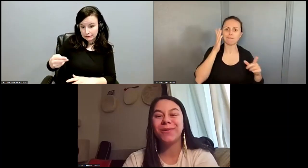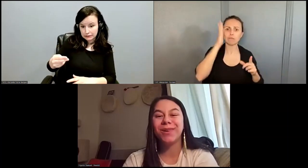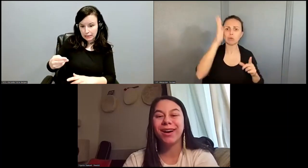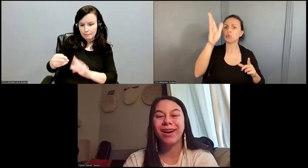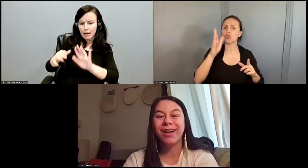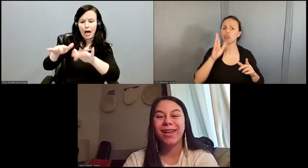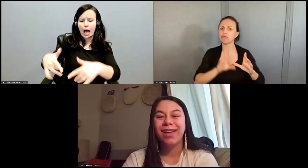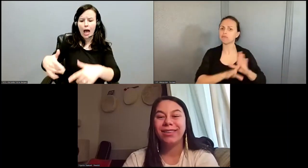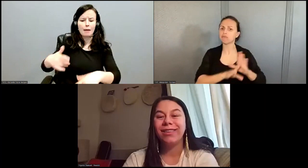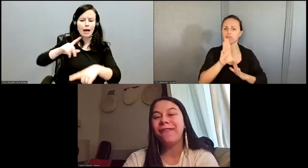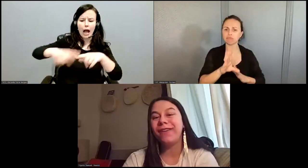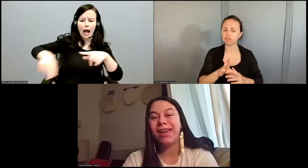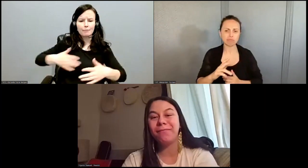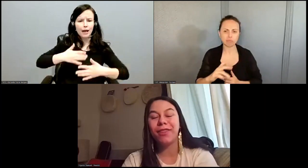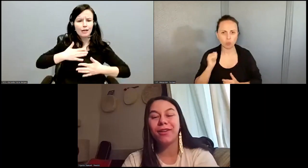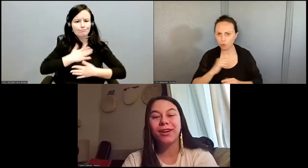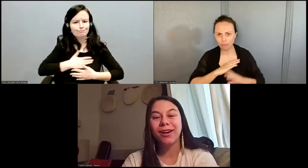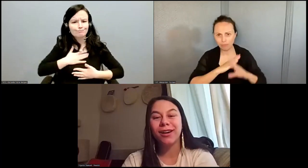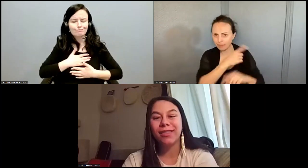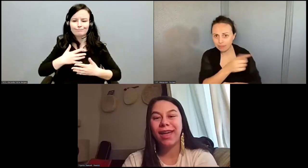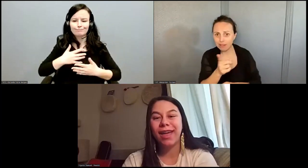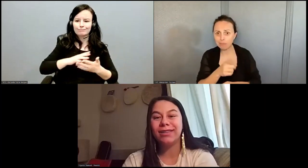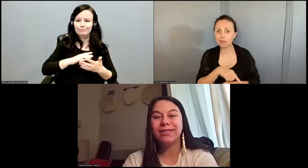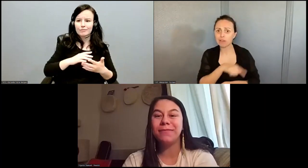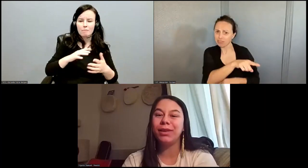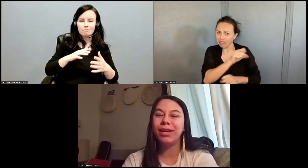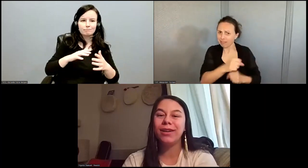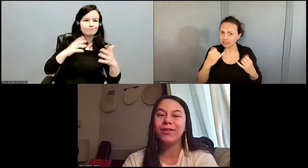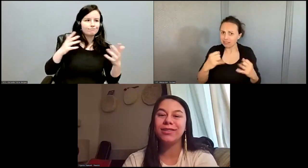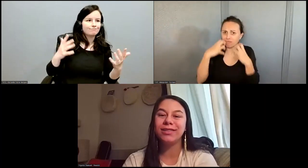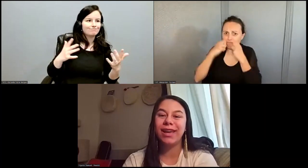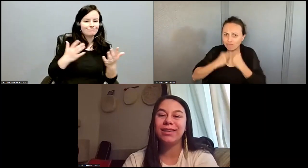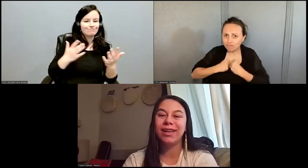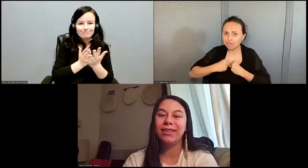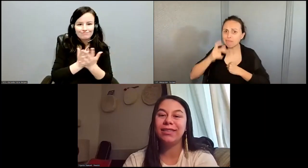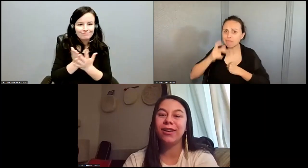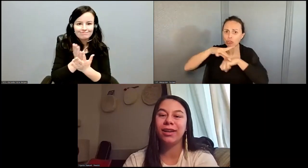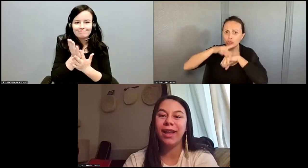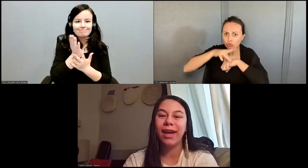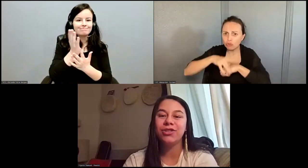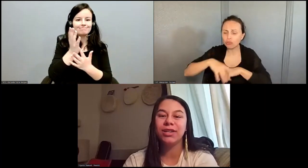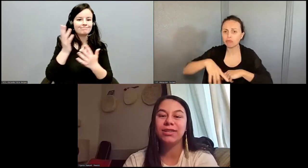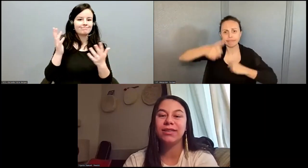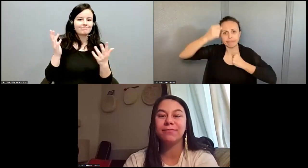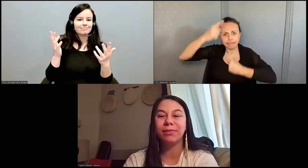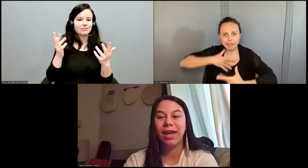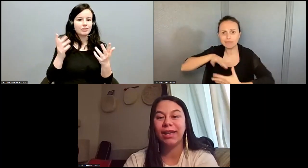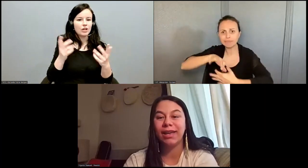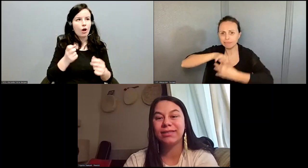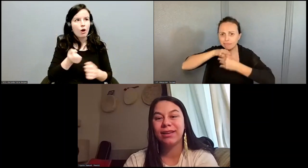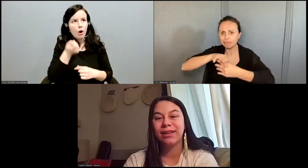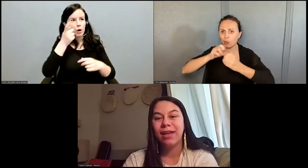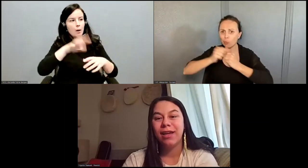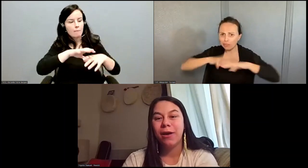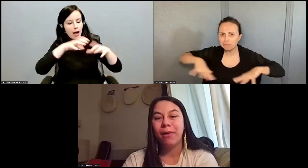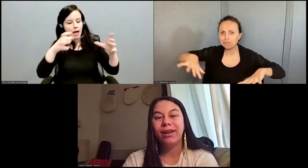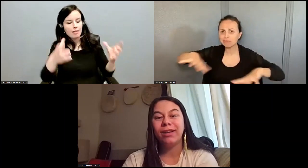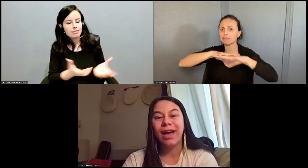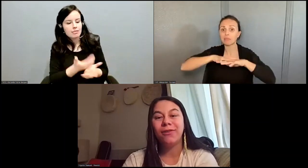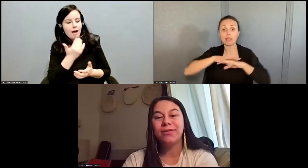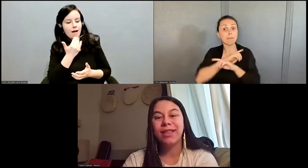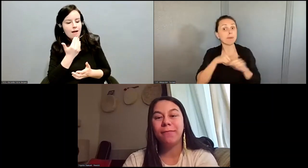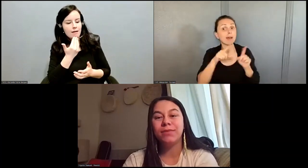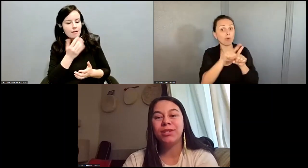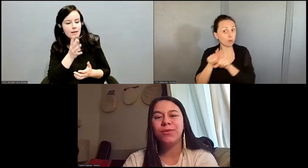world or loving Mother Earth and simply understanding their connection to this planet, but